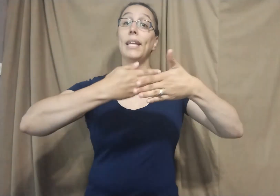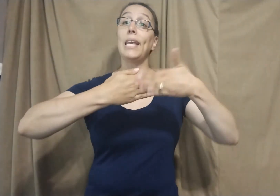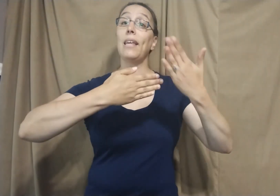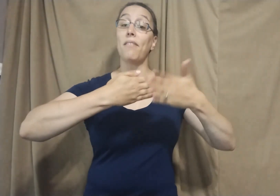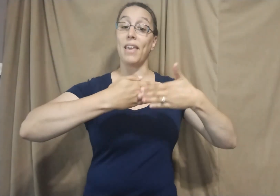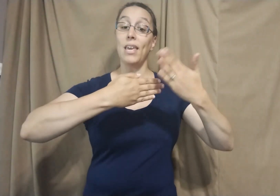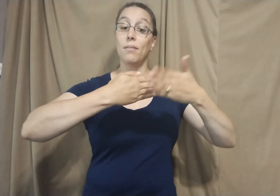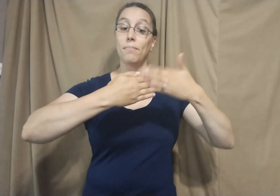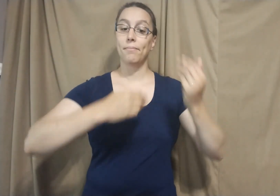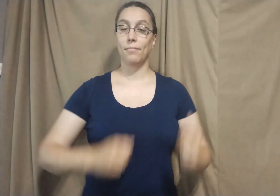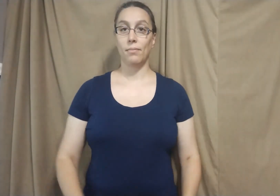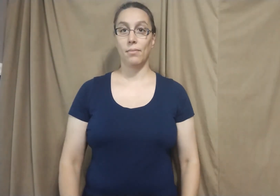easy,